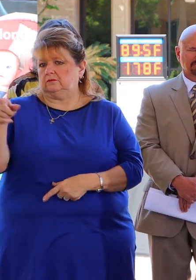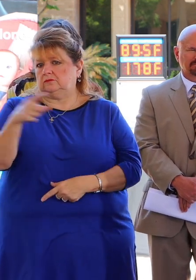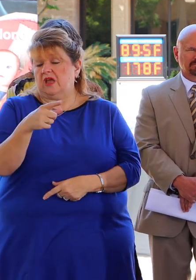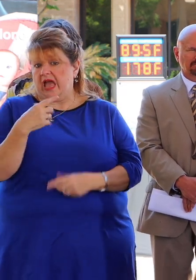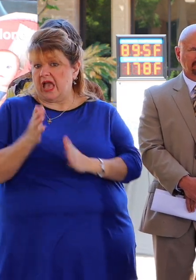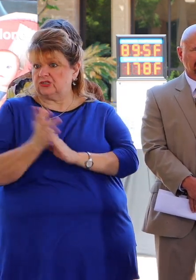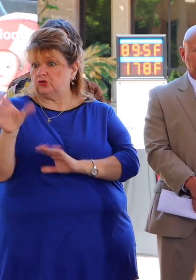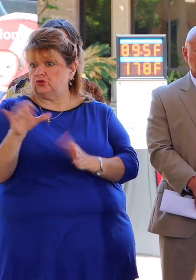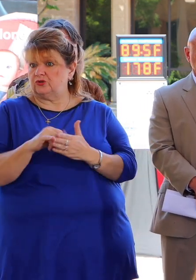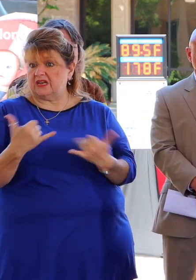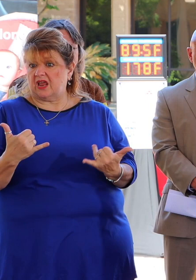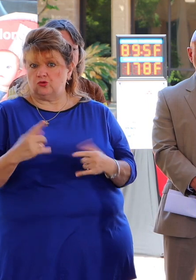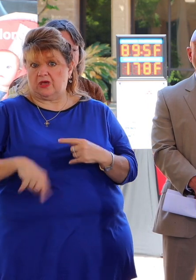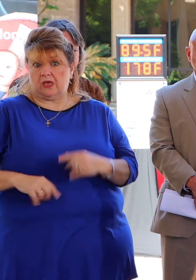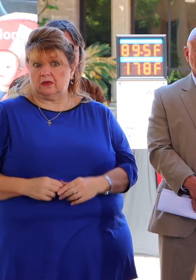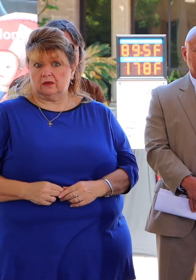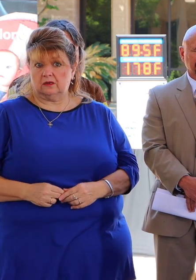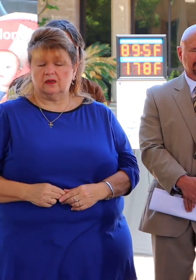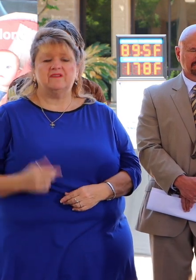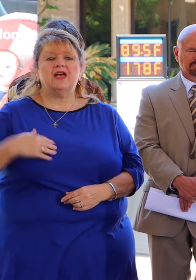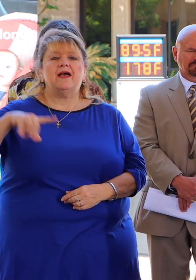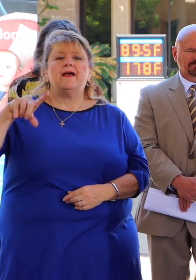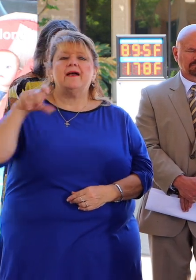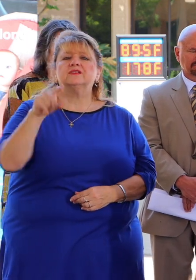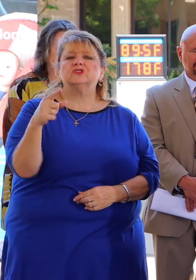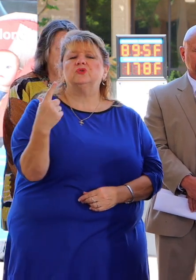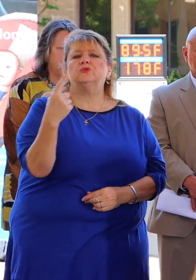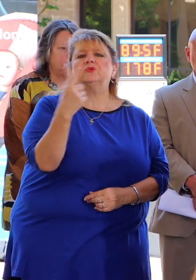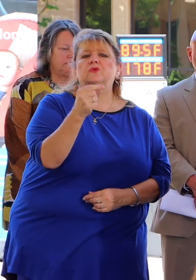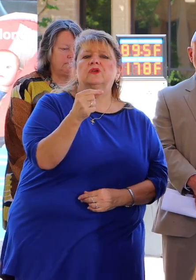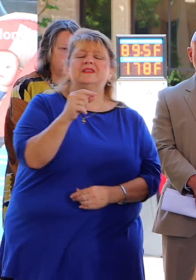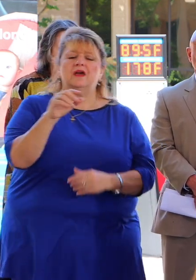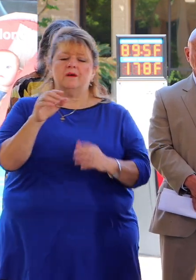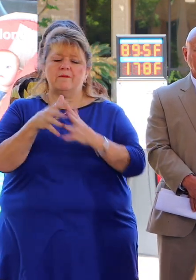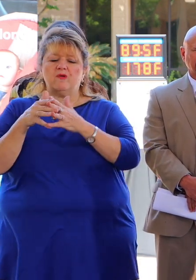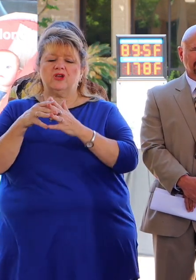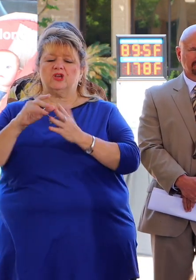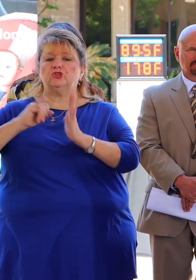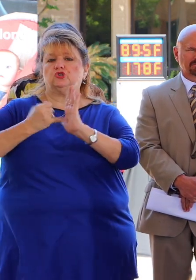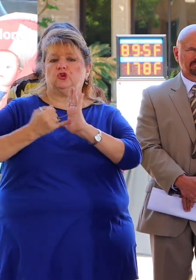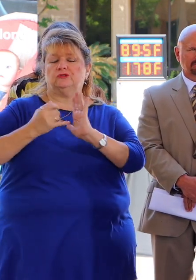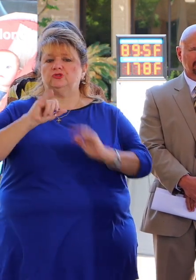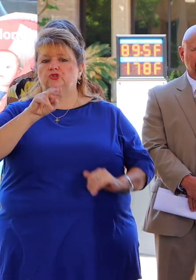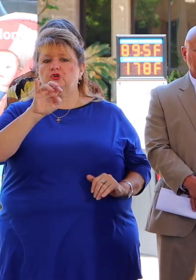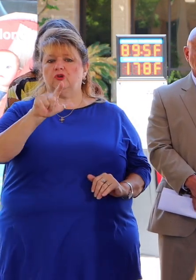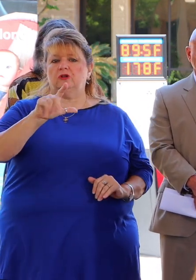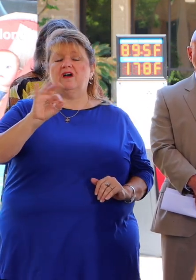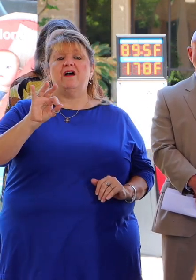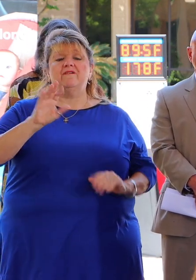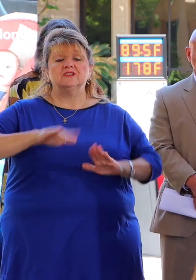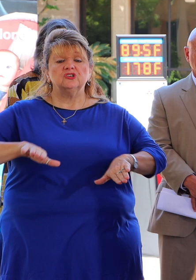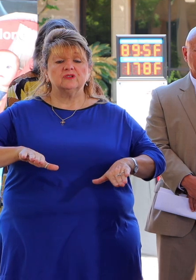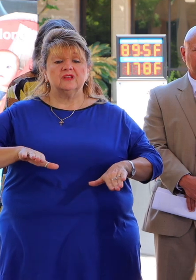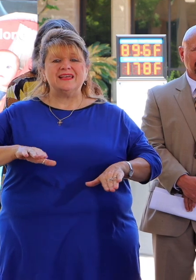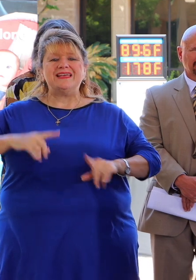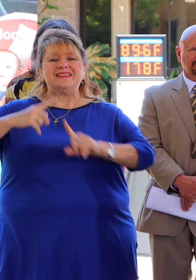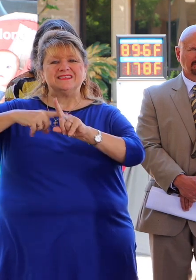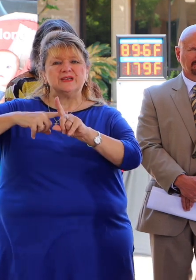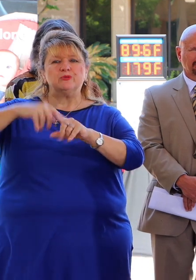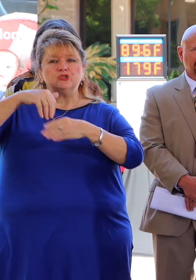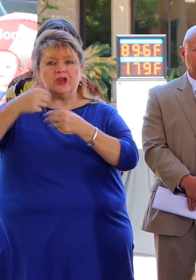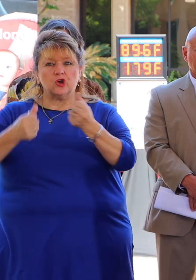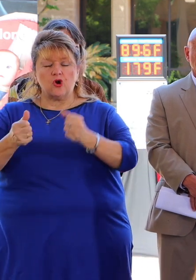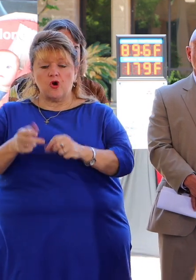published in the Journal of American Academy of Pediatrics, 80% of the maximum temperature rise inside a